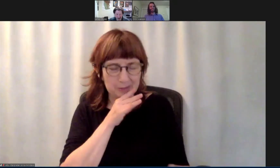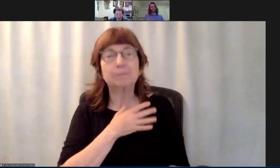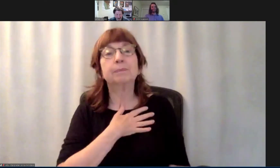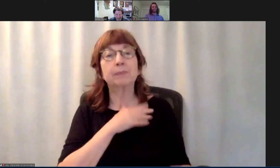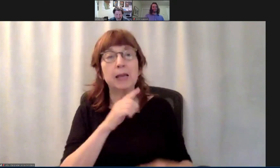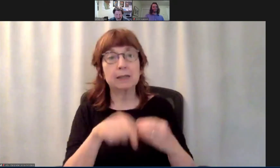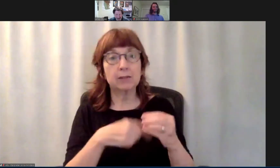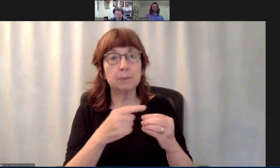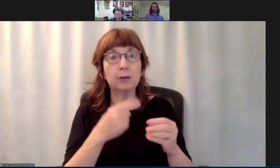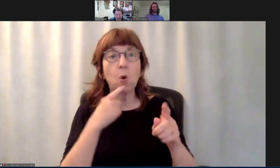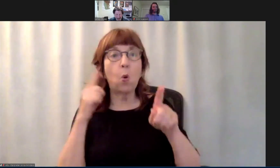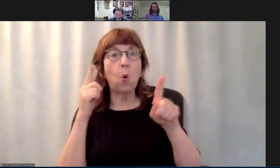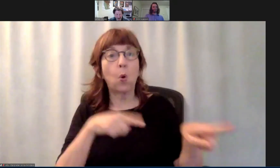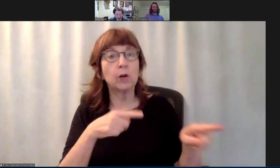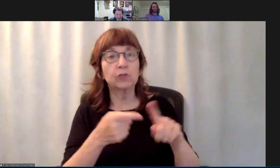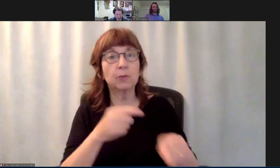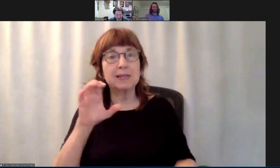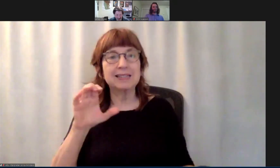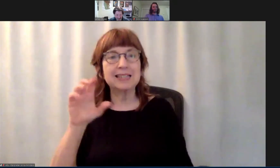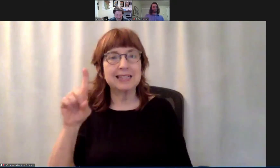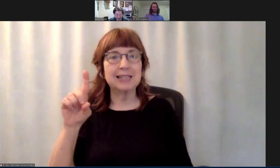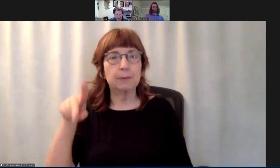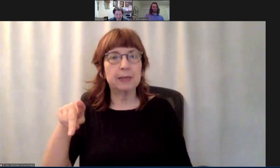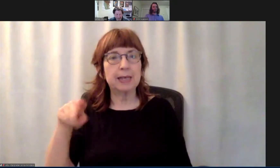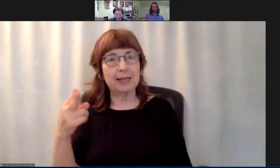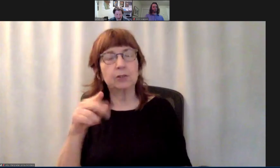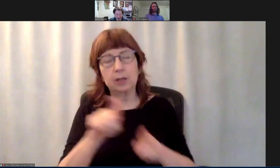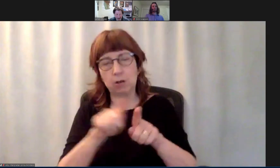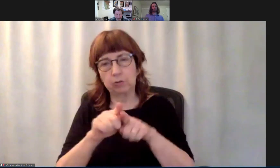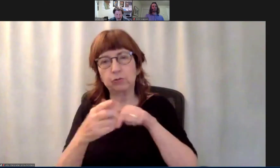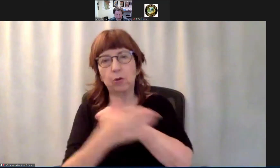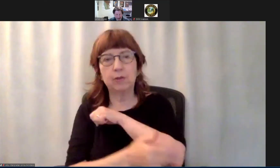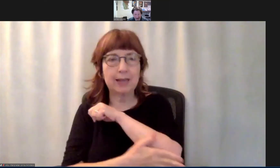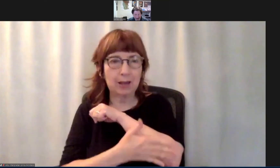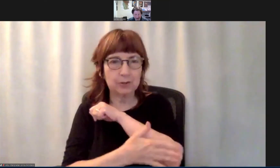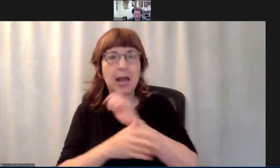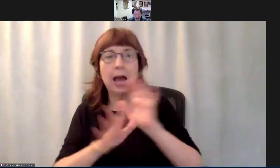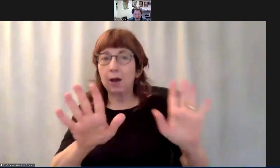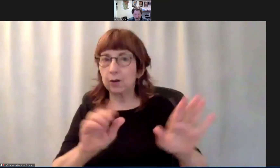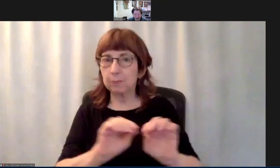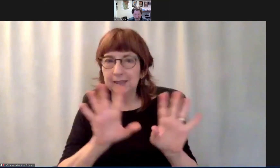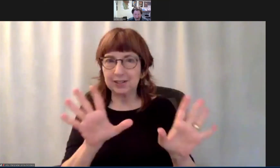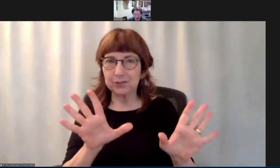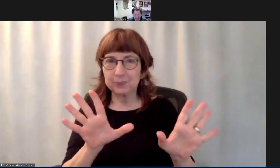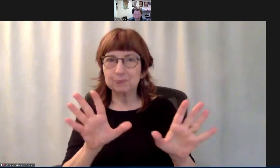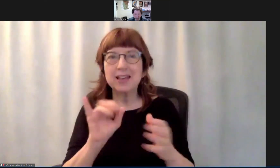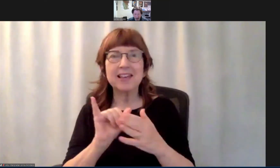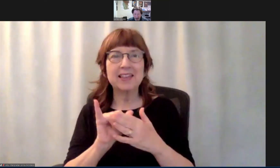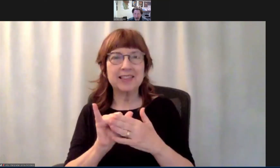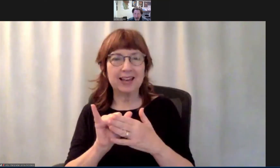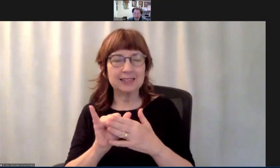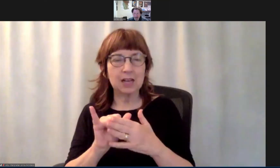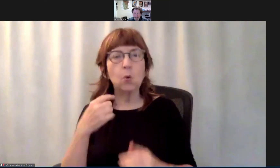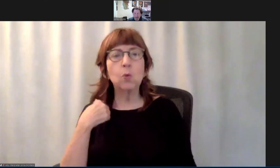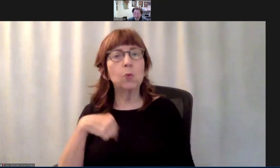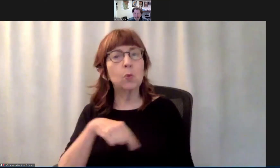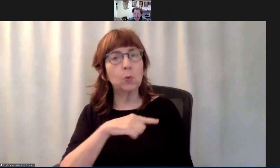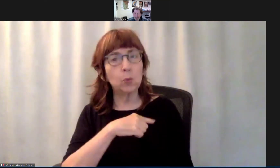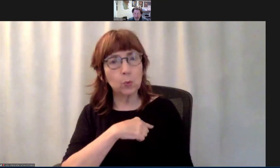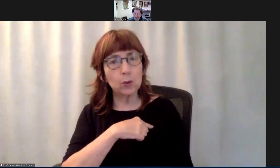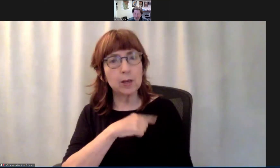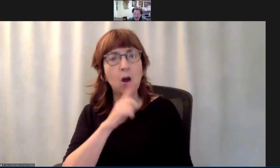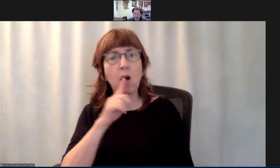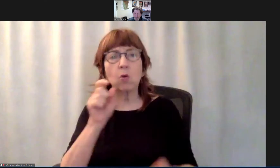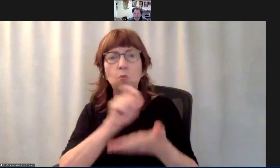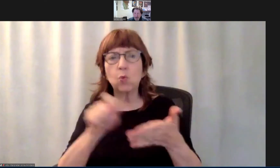with orders from the CDPH and also from the county. And I want to be clear that we are